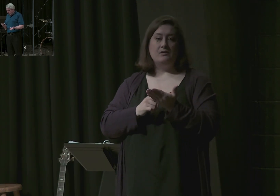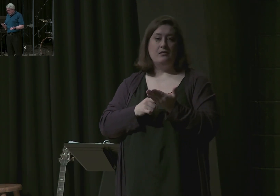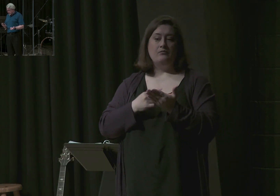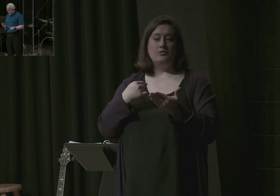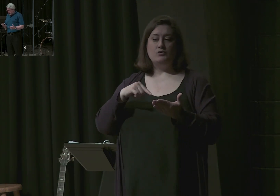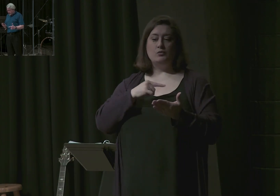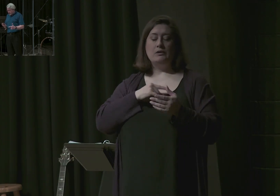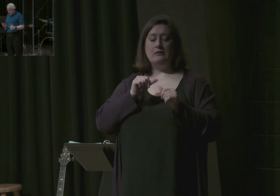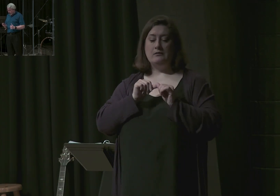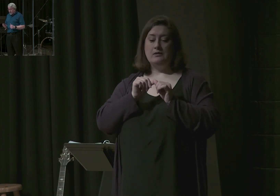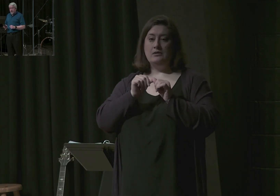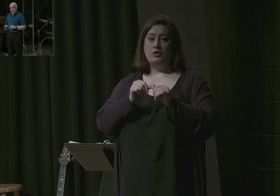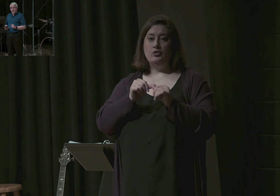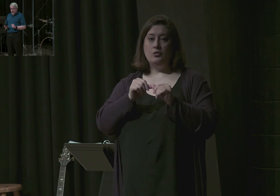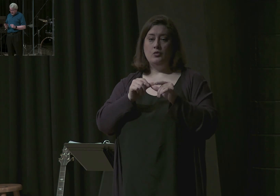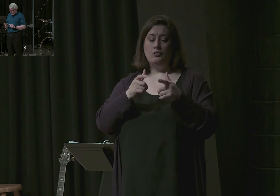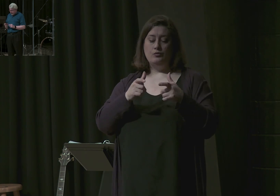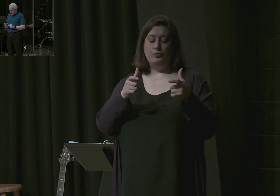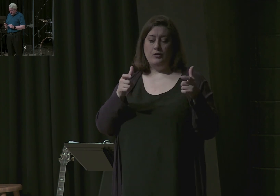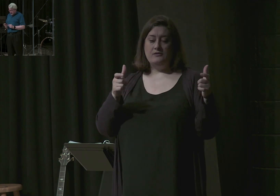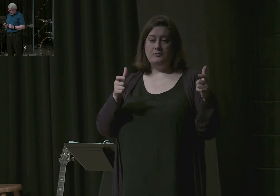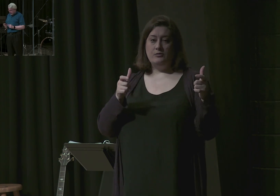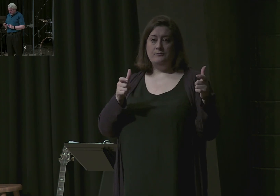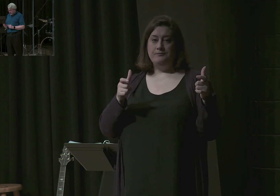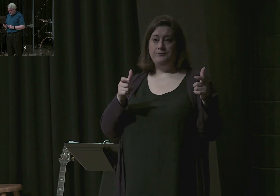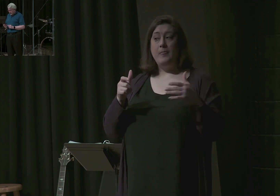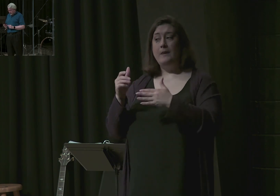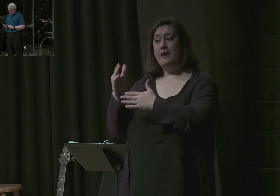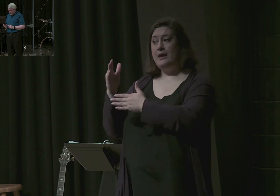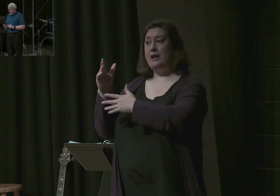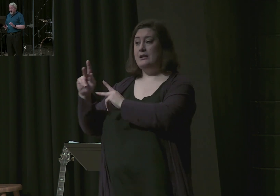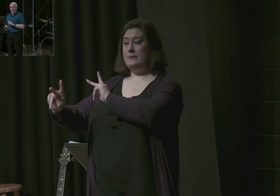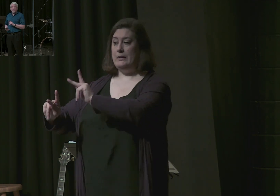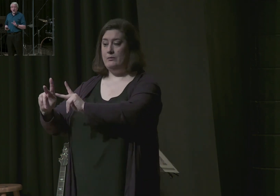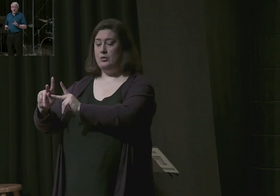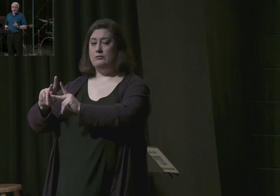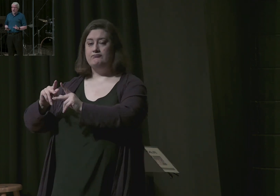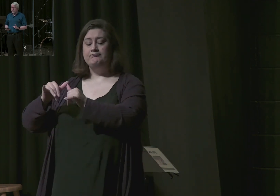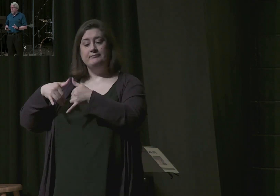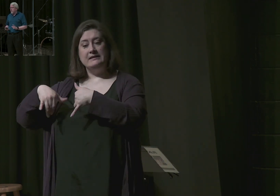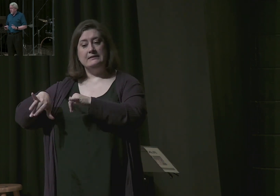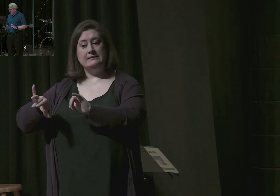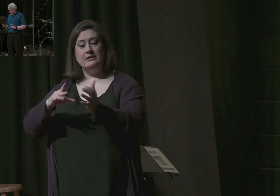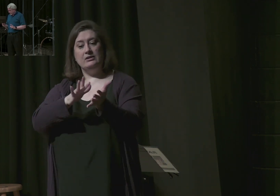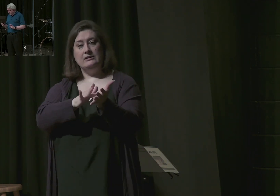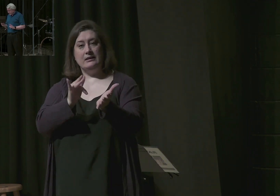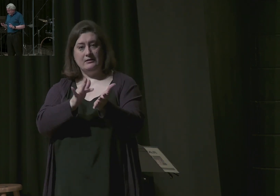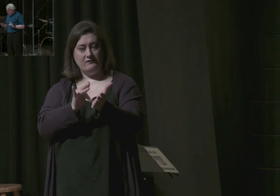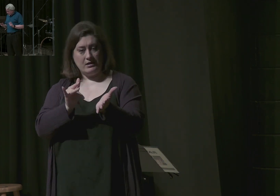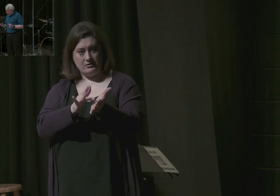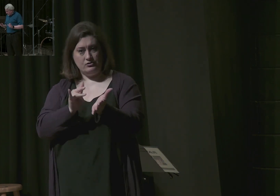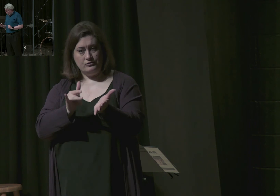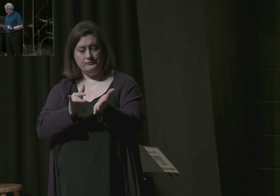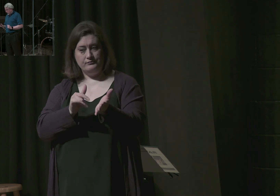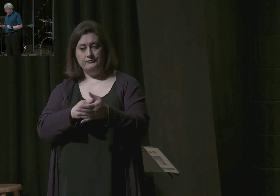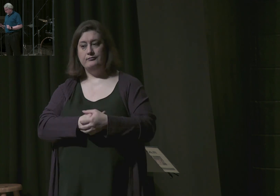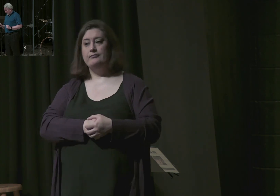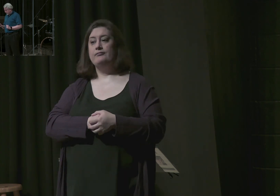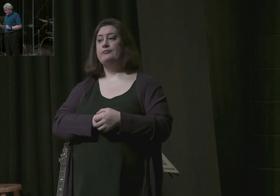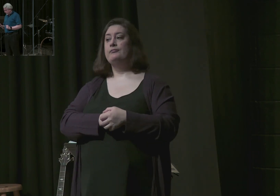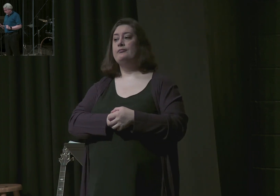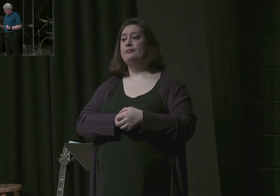we prosper even while being taken advantage of. Behind all our labor is God's